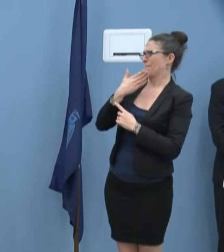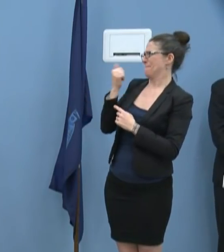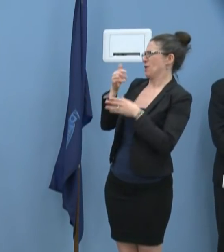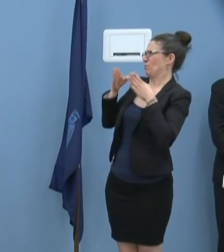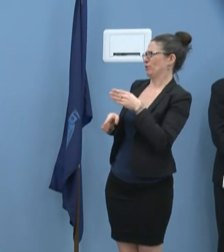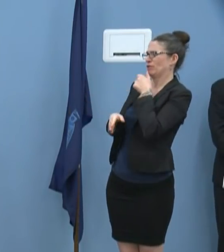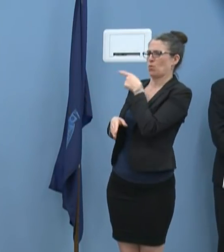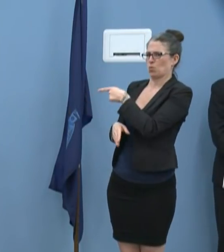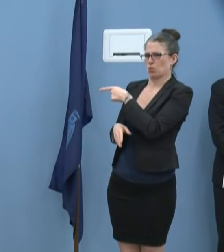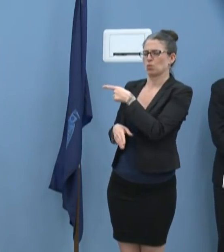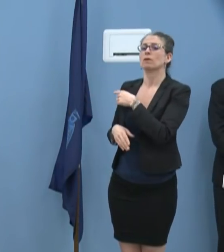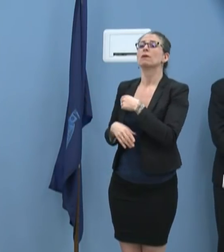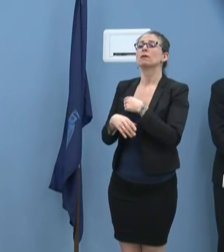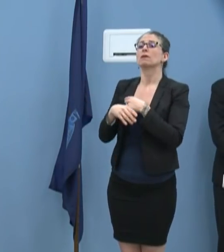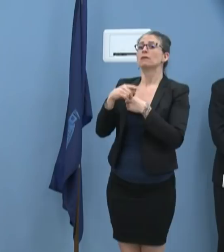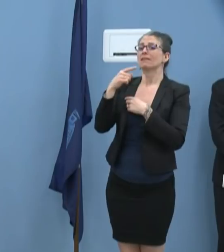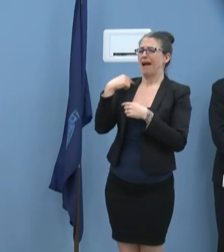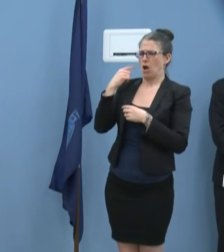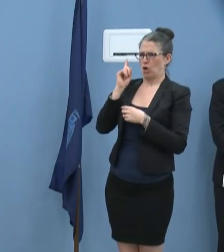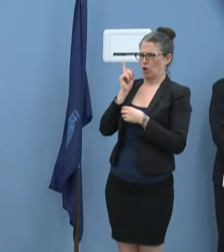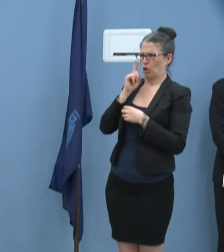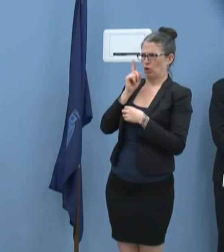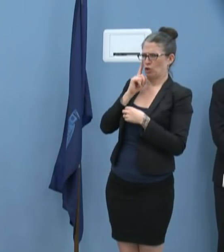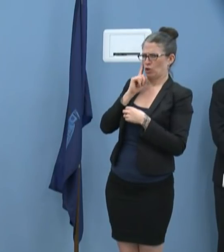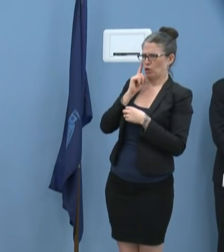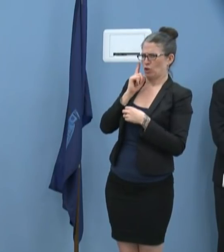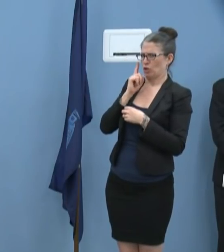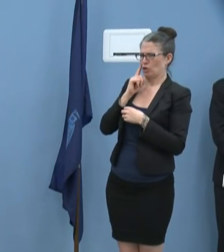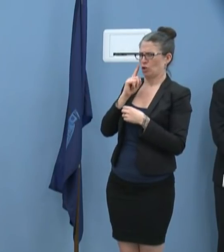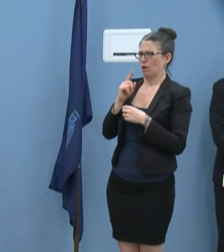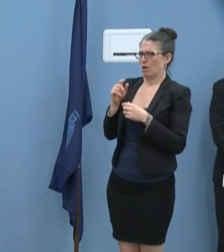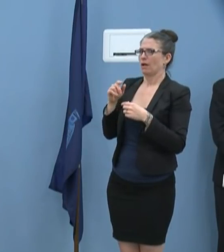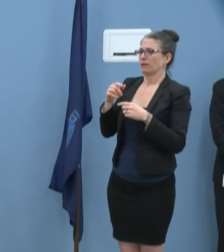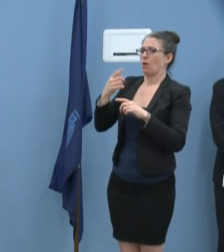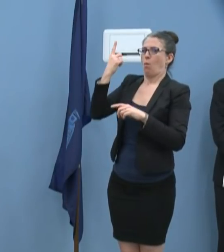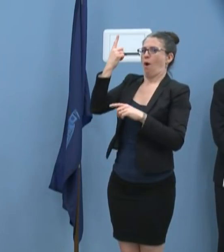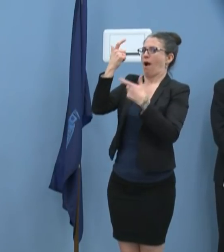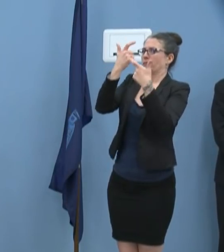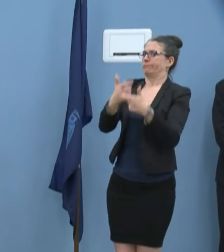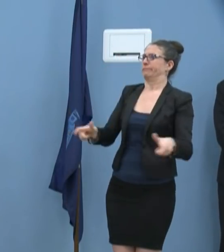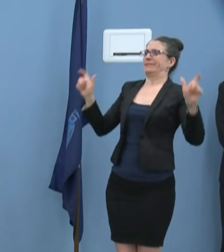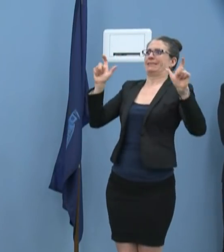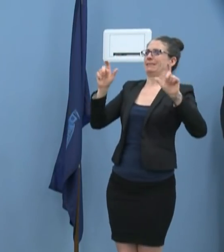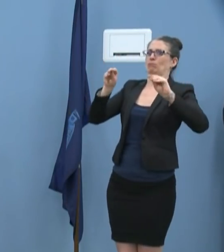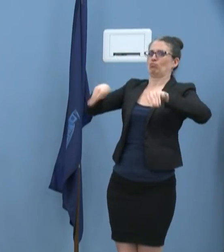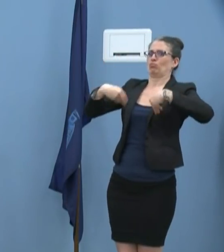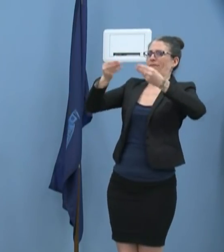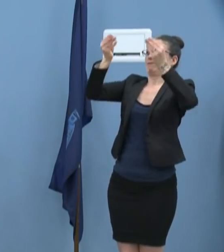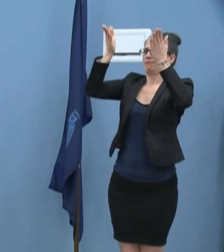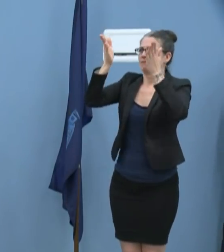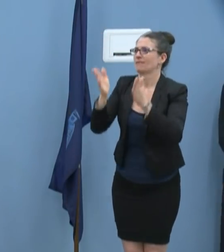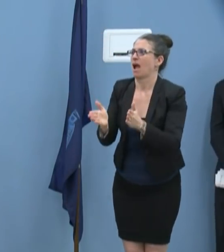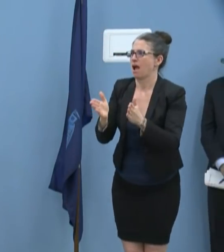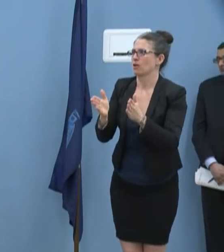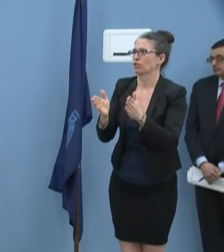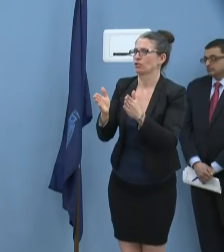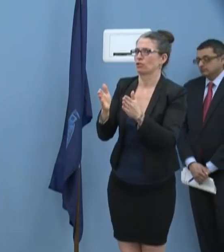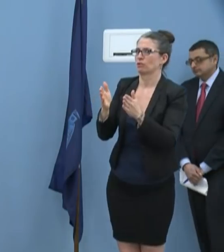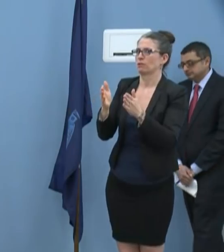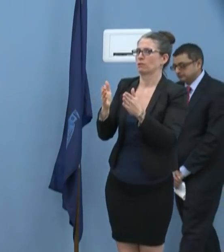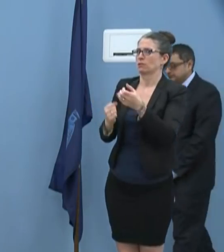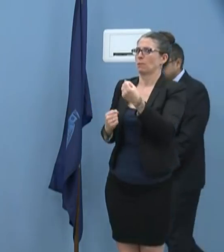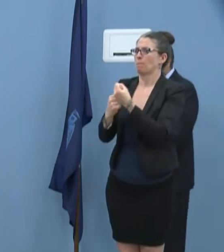a large provider in Cumberland County, I can't say who it is right now, who is running critically low on personal protective